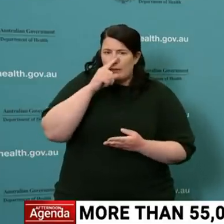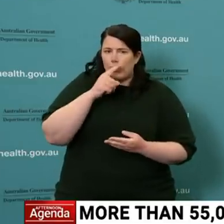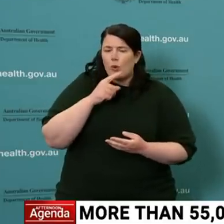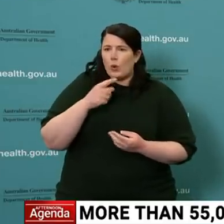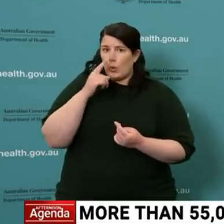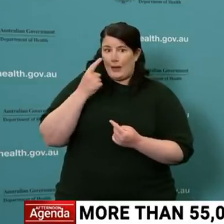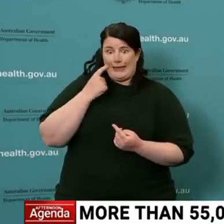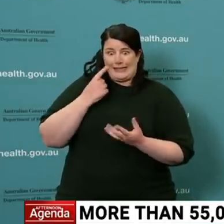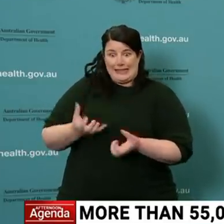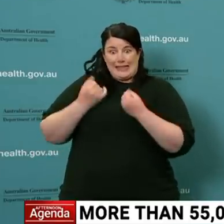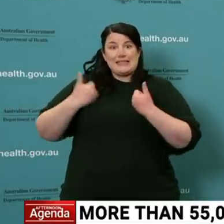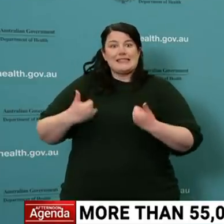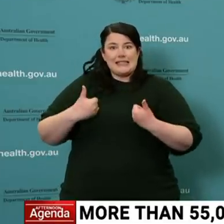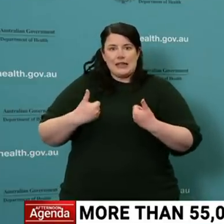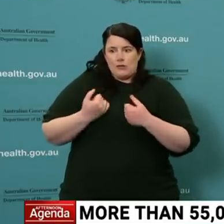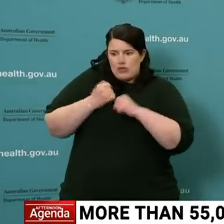avoid